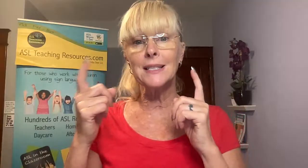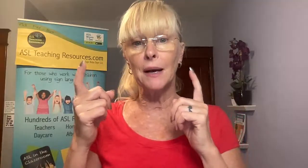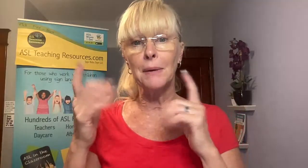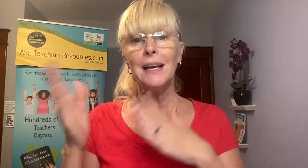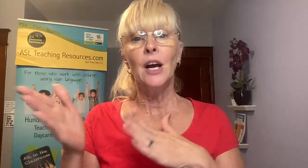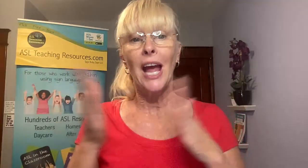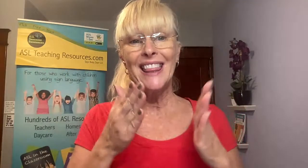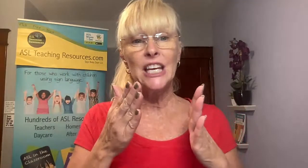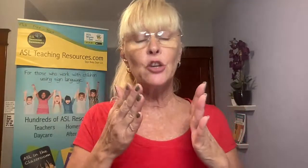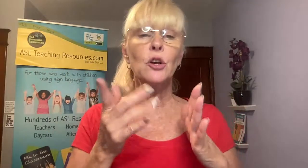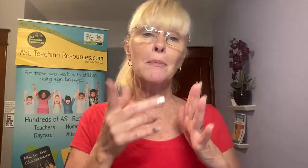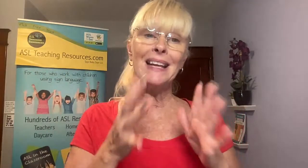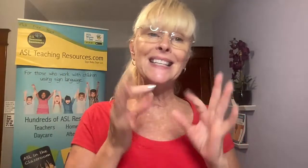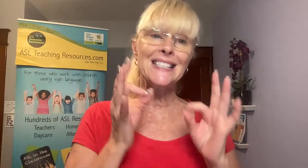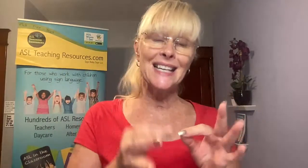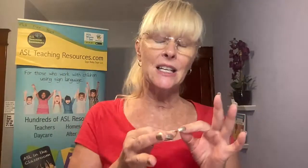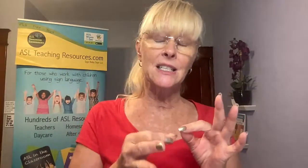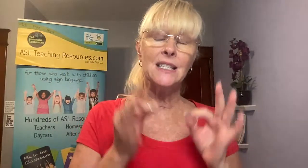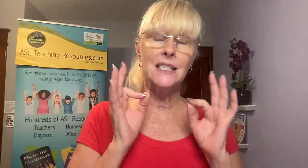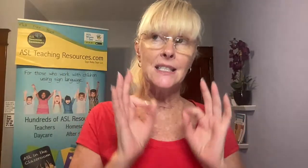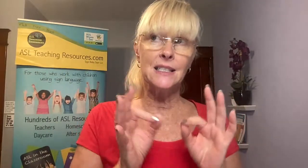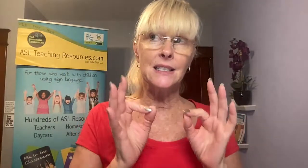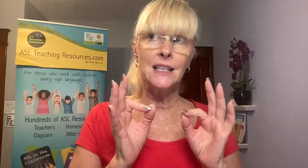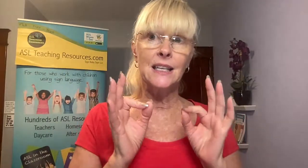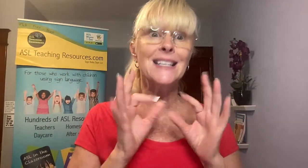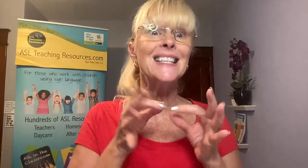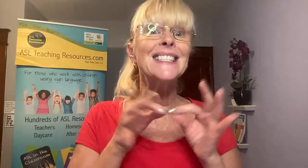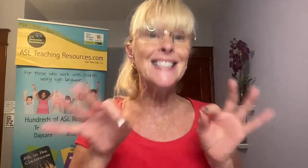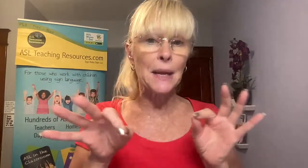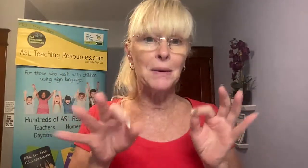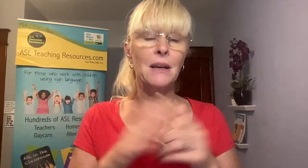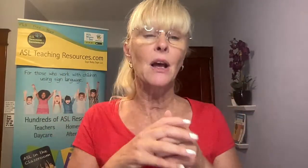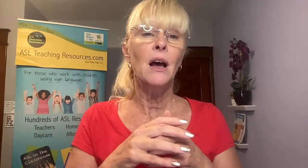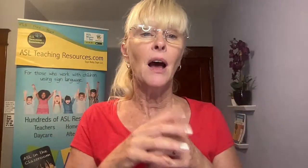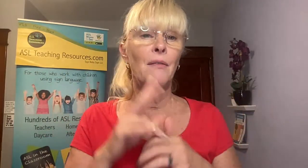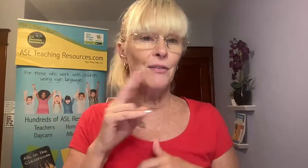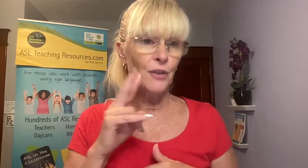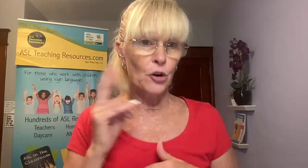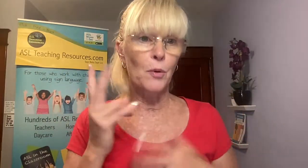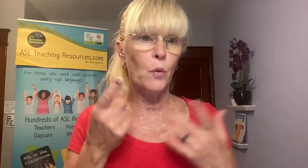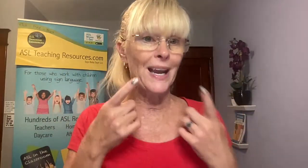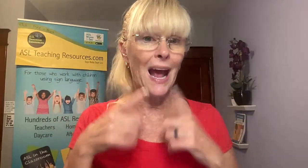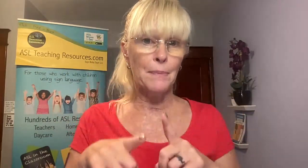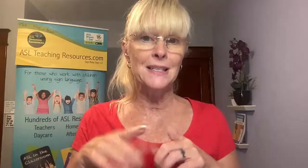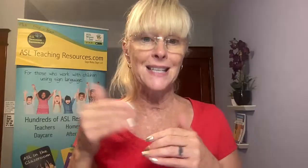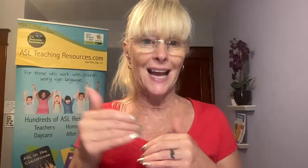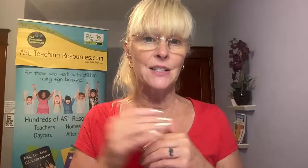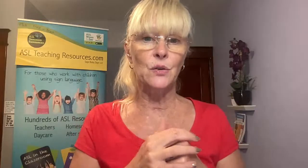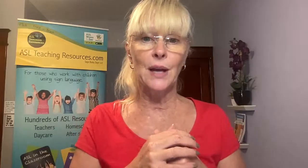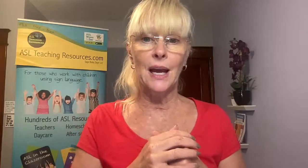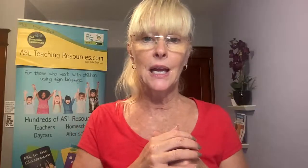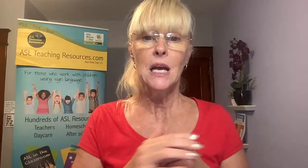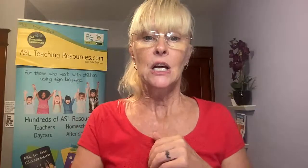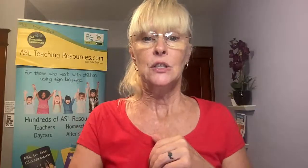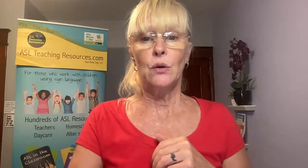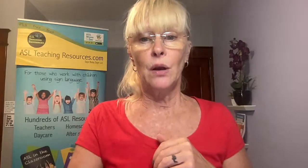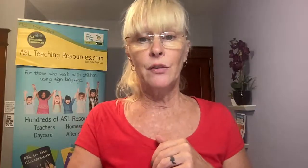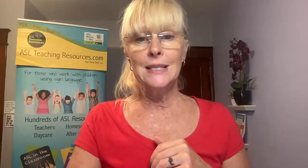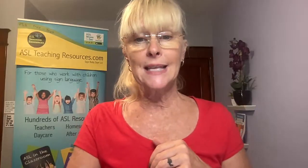up, and then you're going to make the statement of the verb of what happens next. Okay. So if we